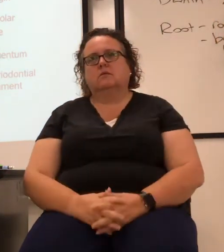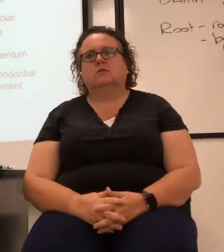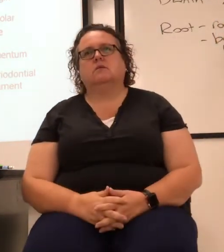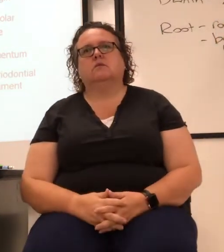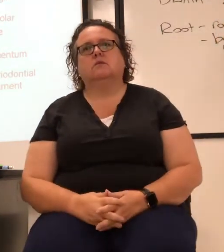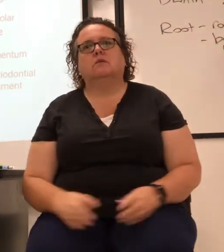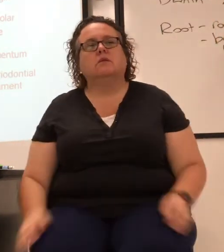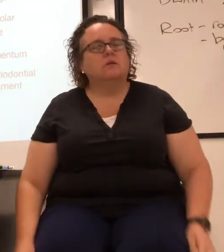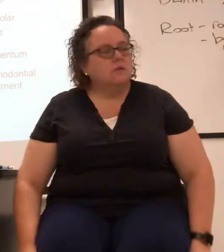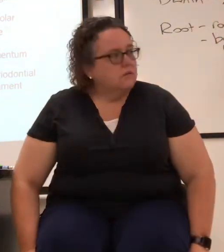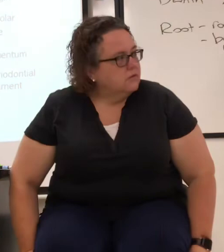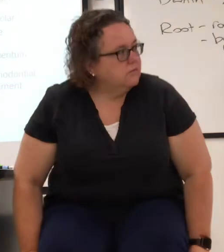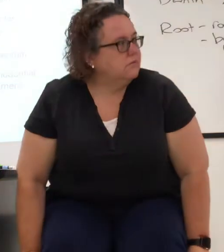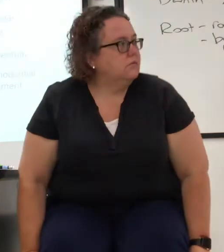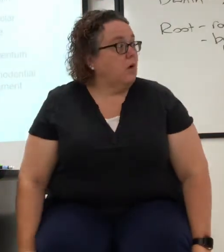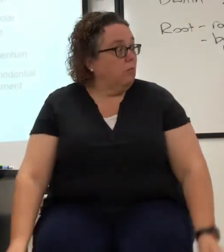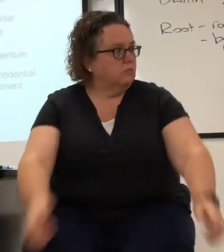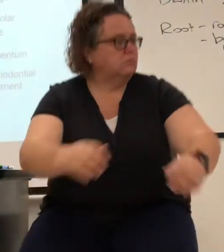70%